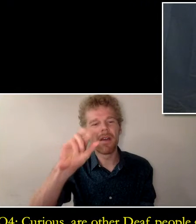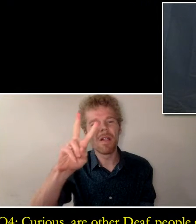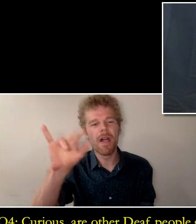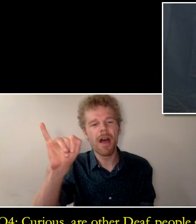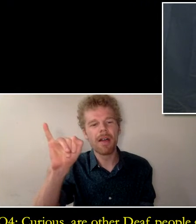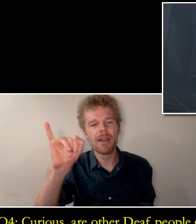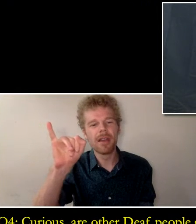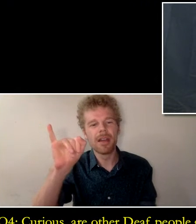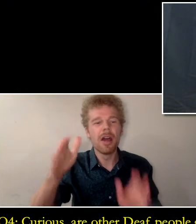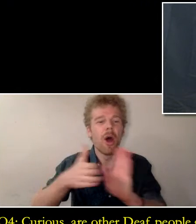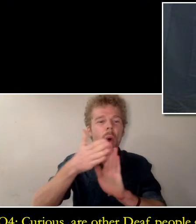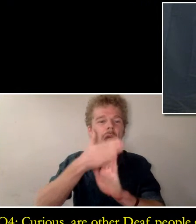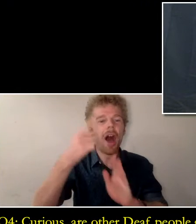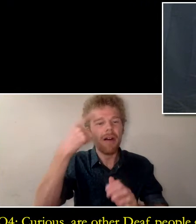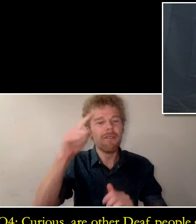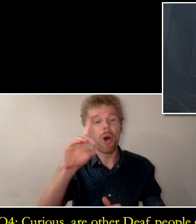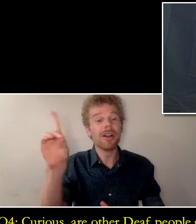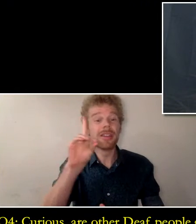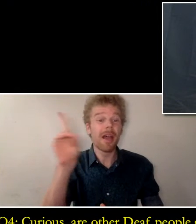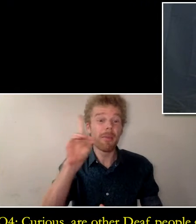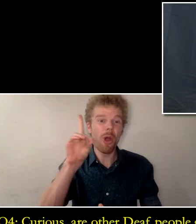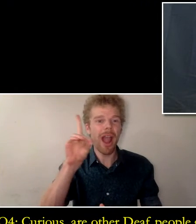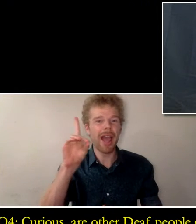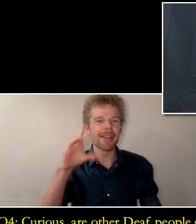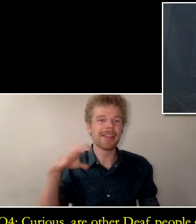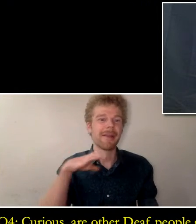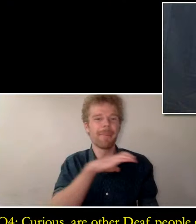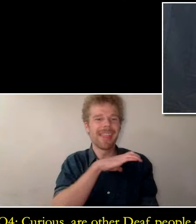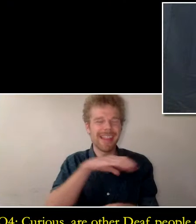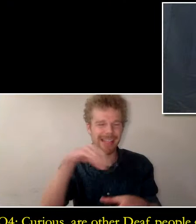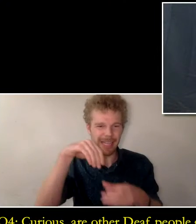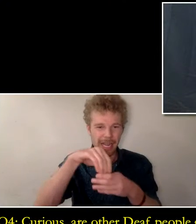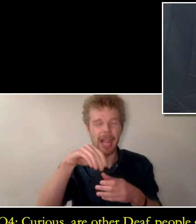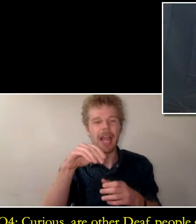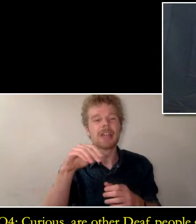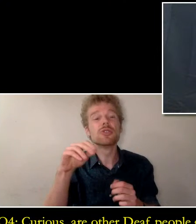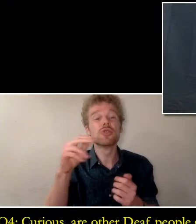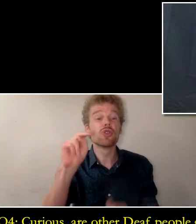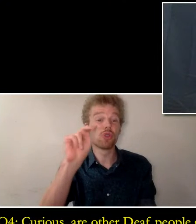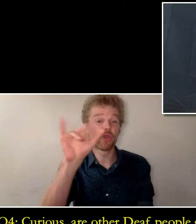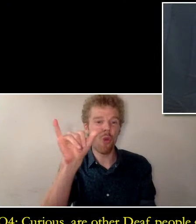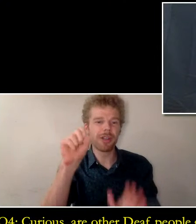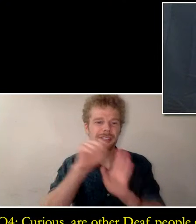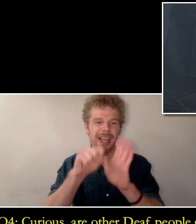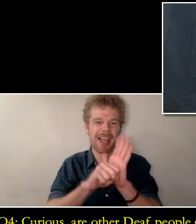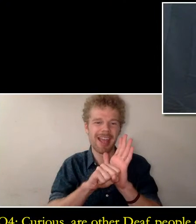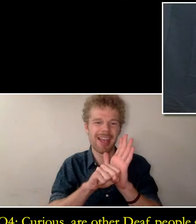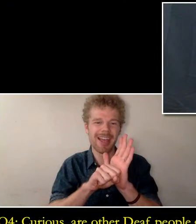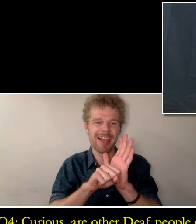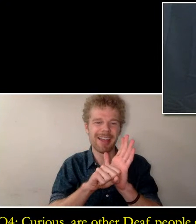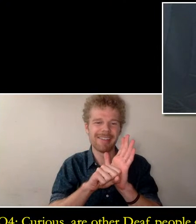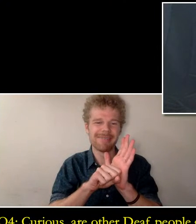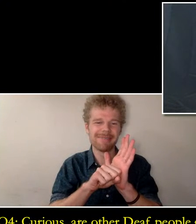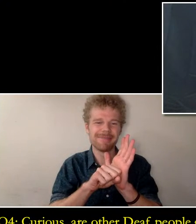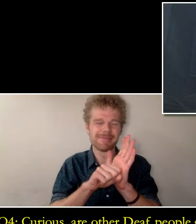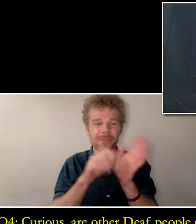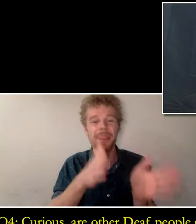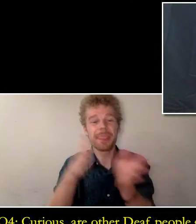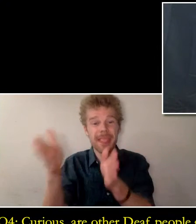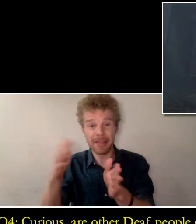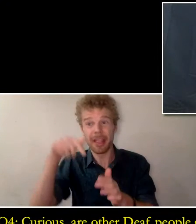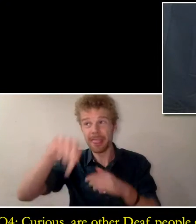No, Yep, out in wow. Oregon. There's Steve Lovey, who ran for the Democratic